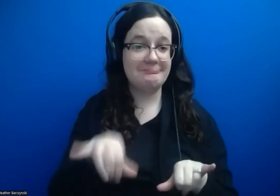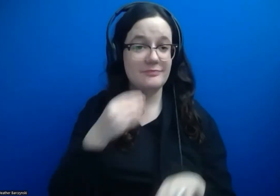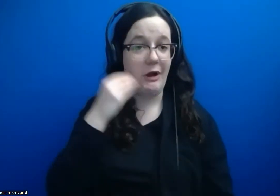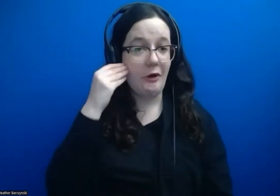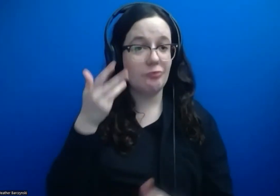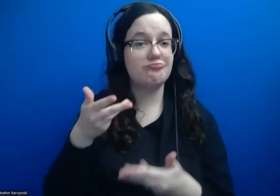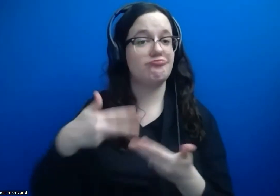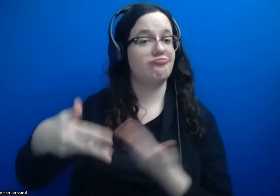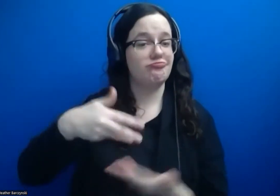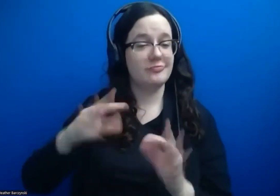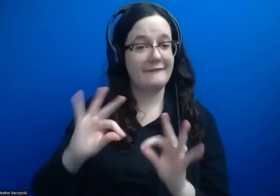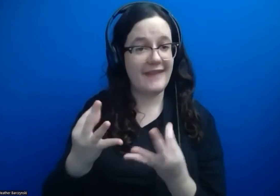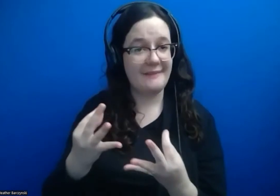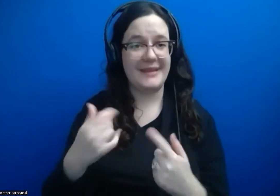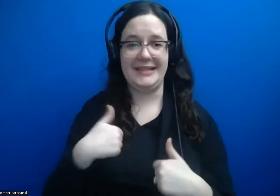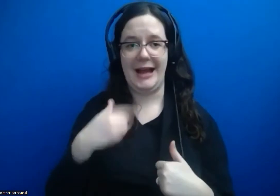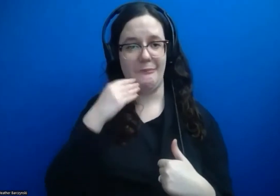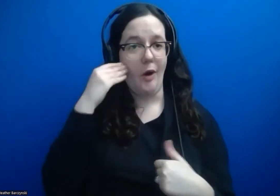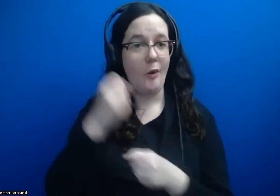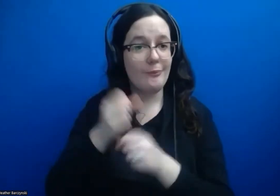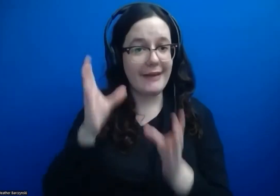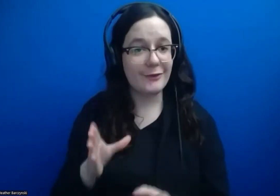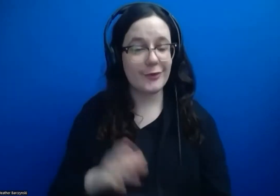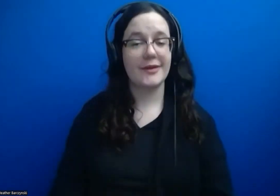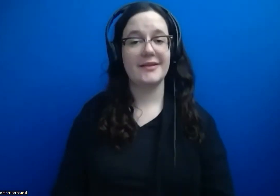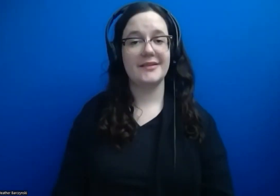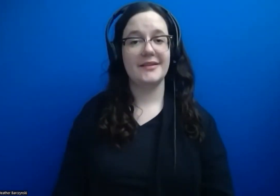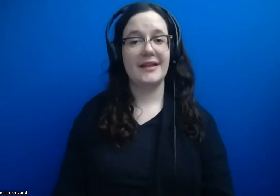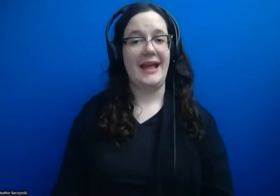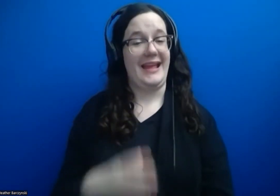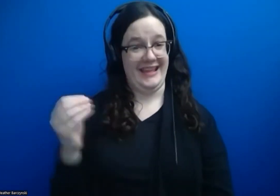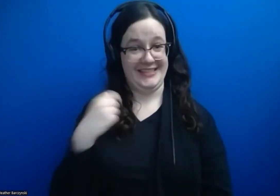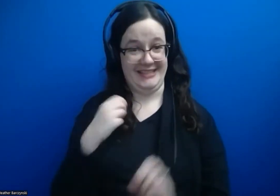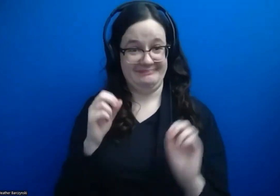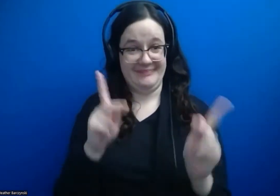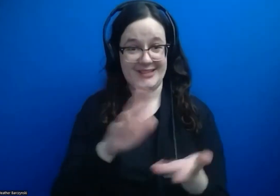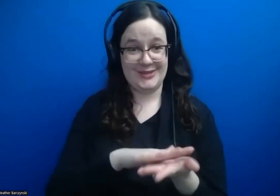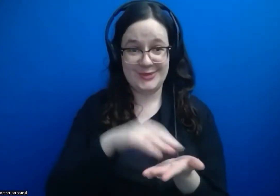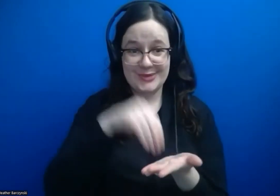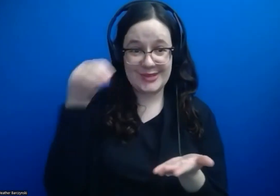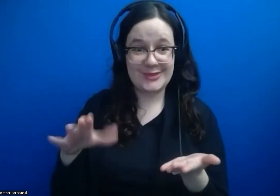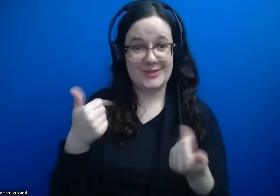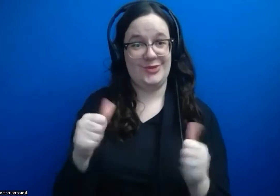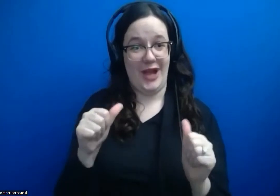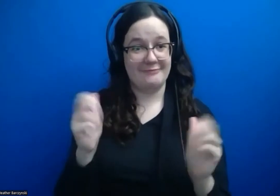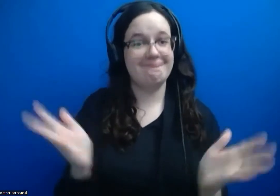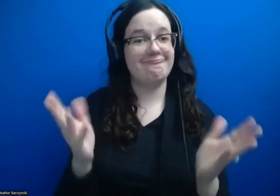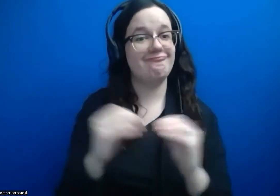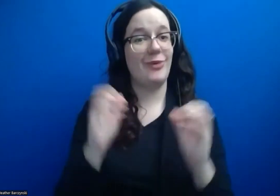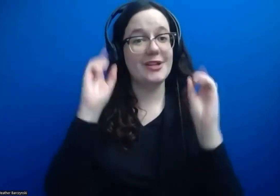family. I'm a homemaker and I'm a returning student trying to further my education.